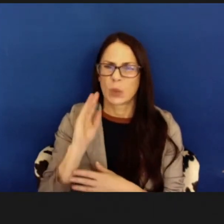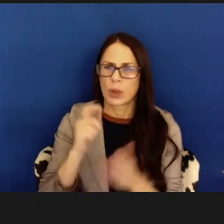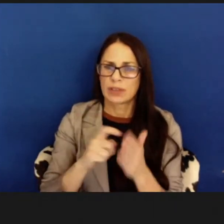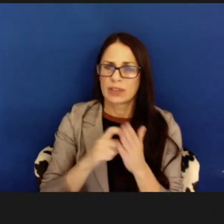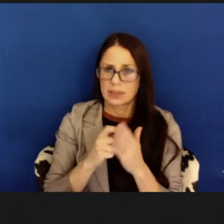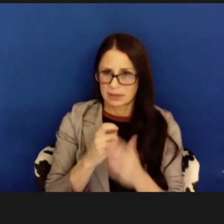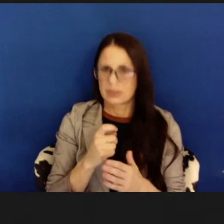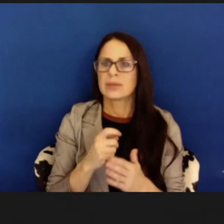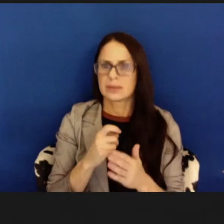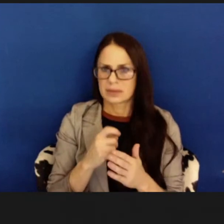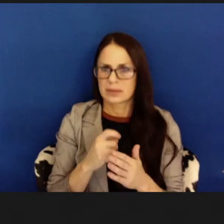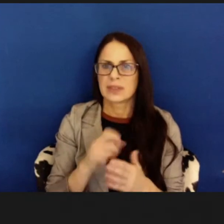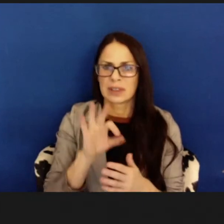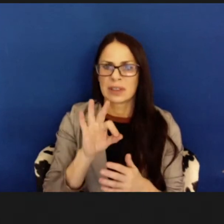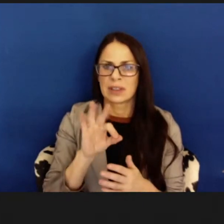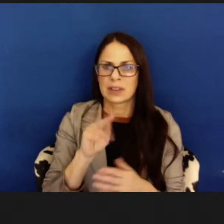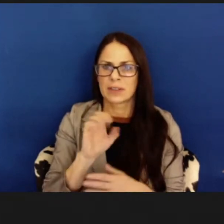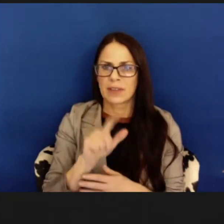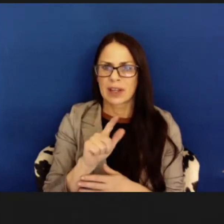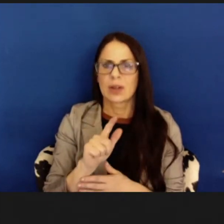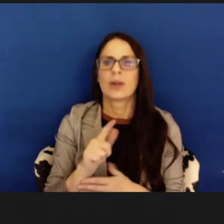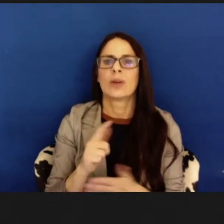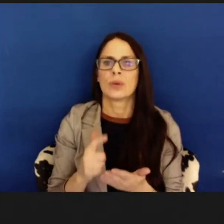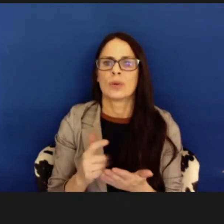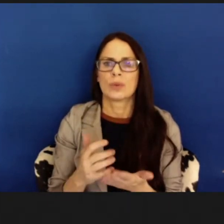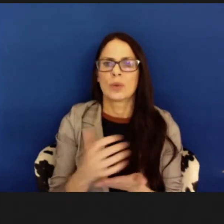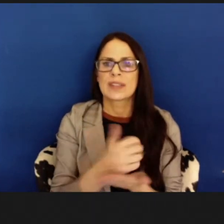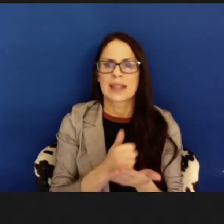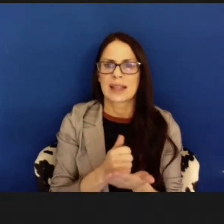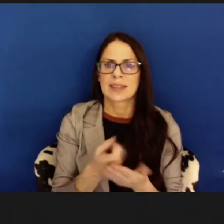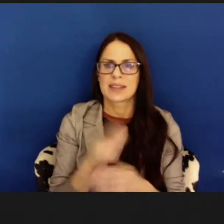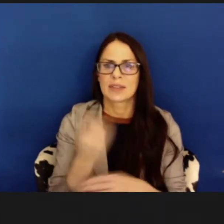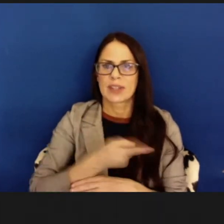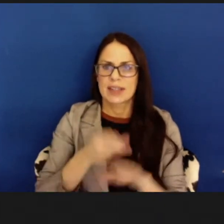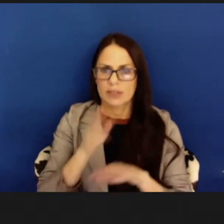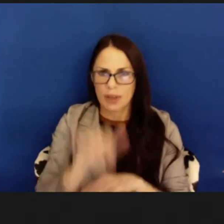after that, but the 2nd was the date it was collected. Okay, thank you.